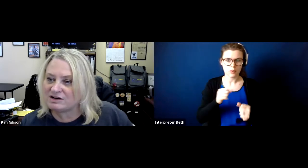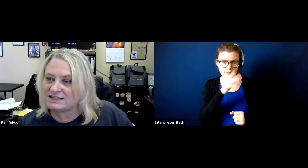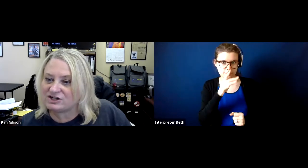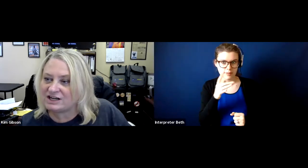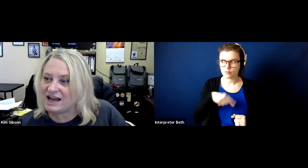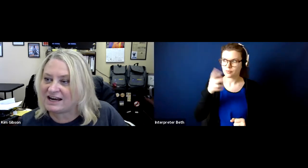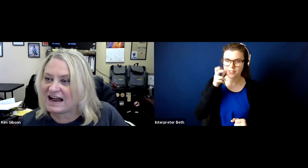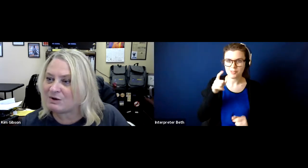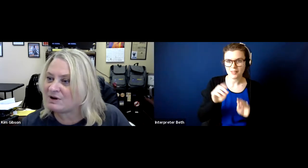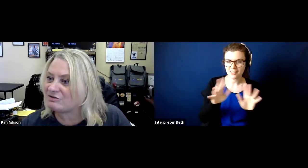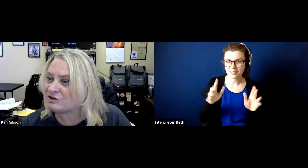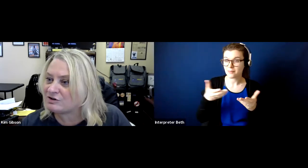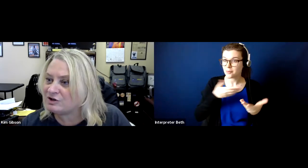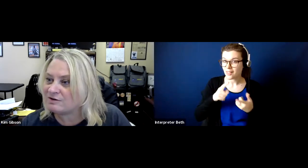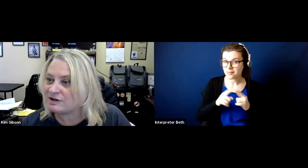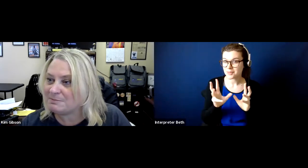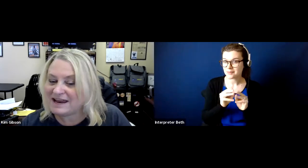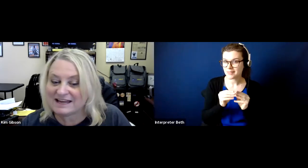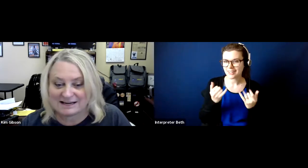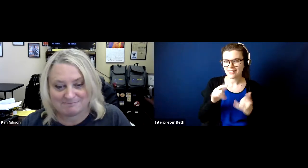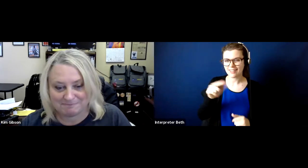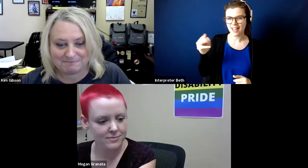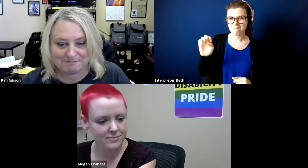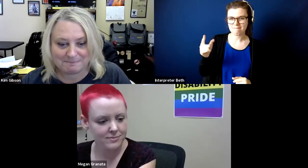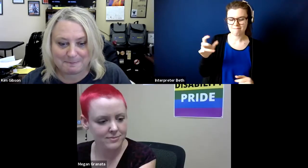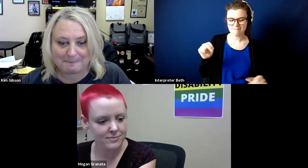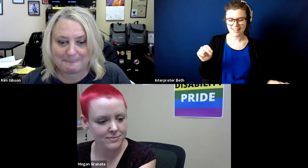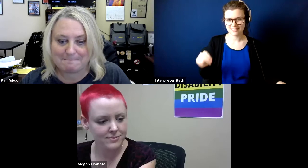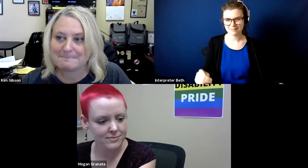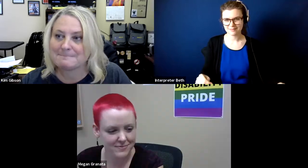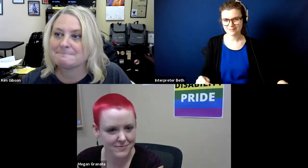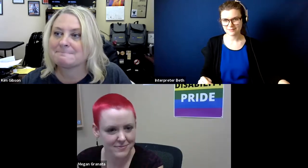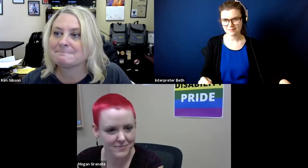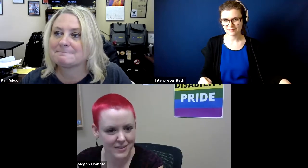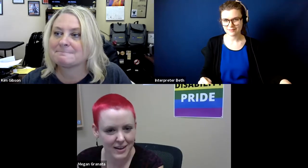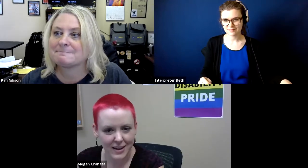Welcome to our session, and now I will turn you over to Megan.